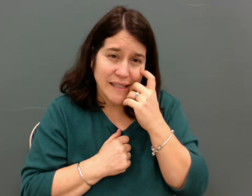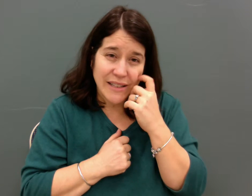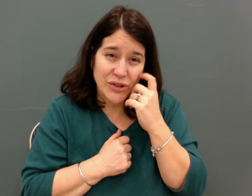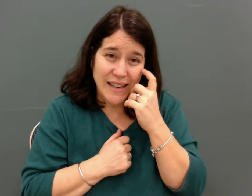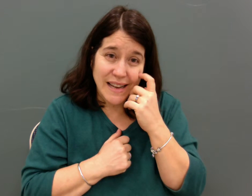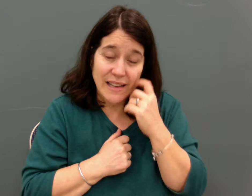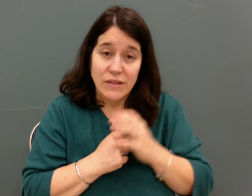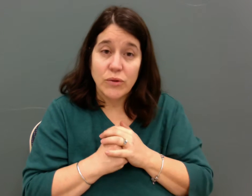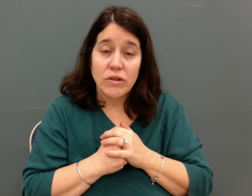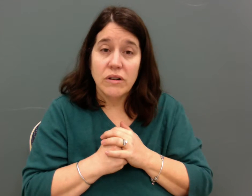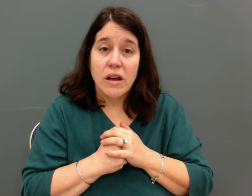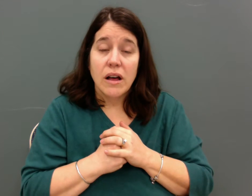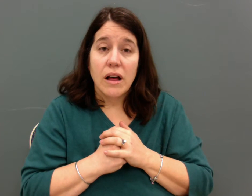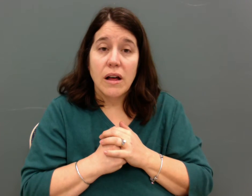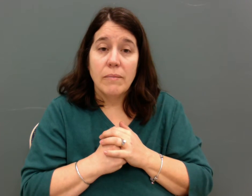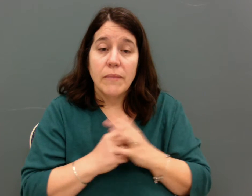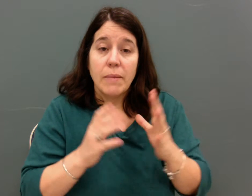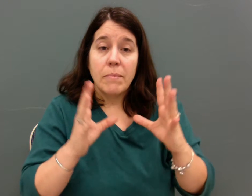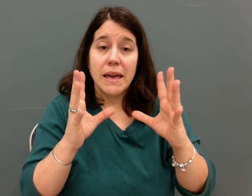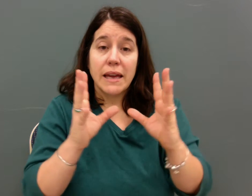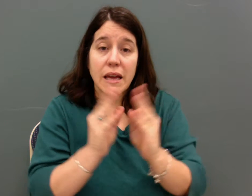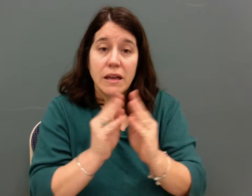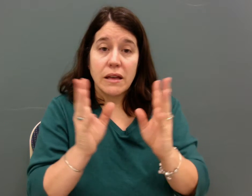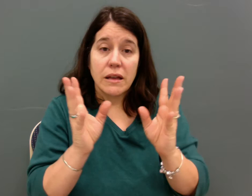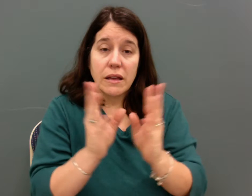signs you guys asked for. Meeting.